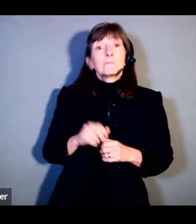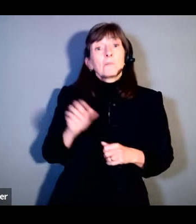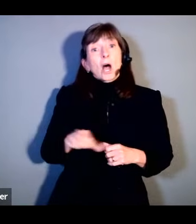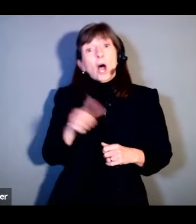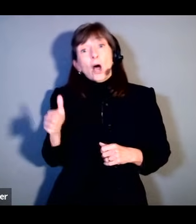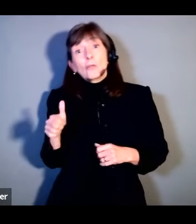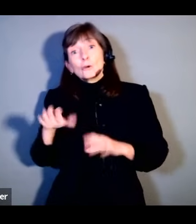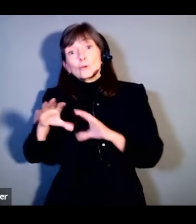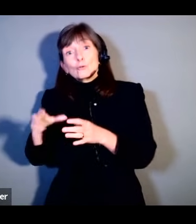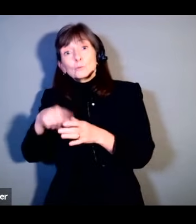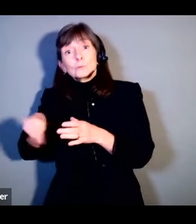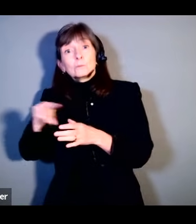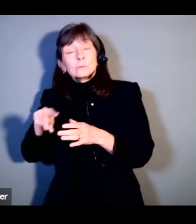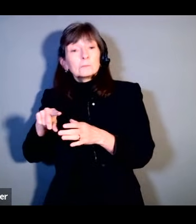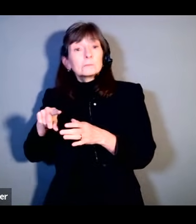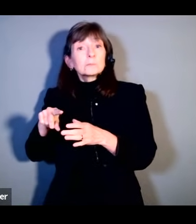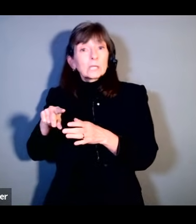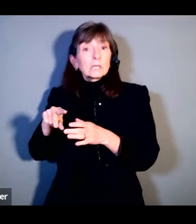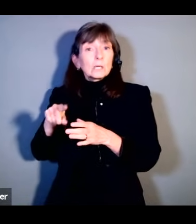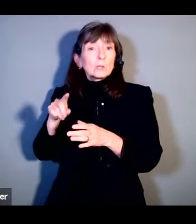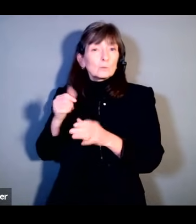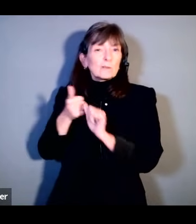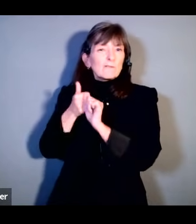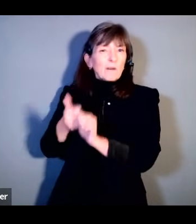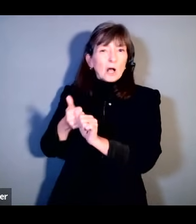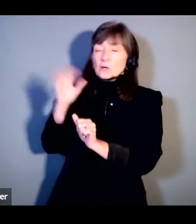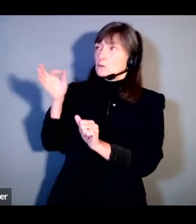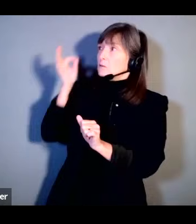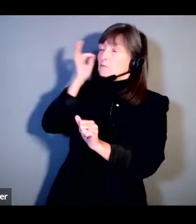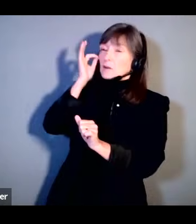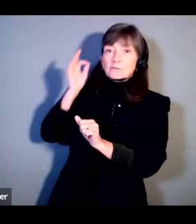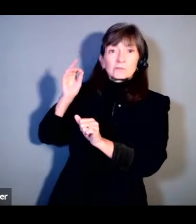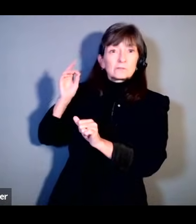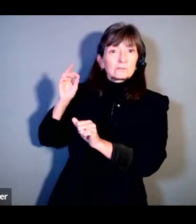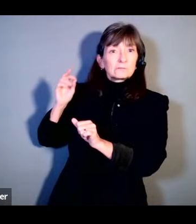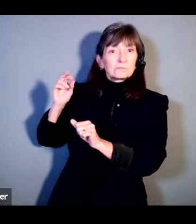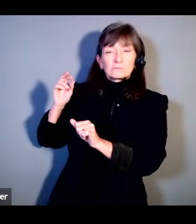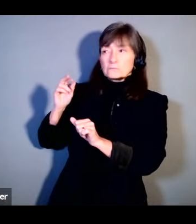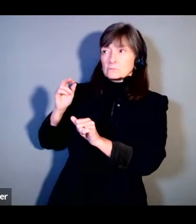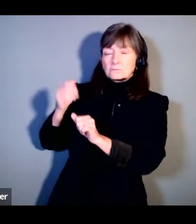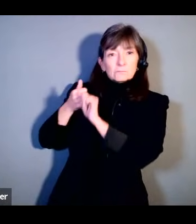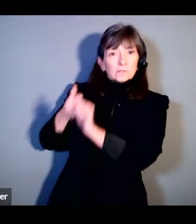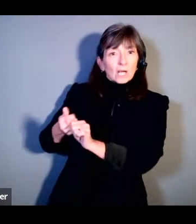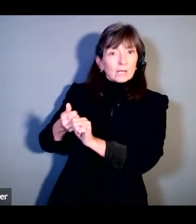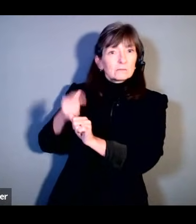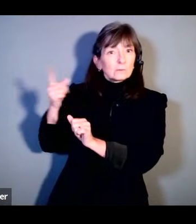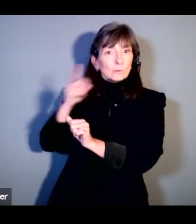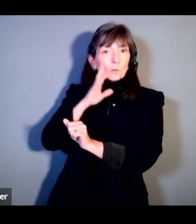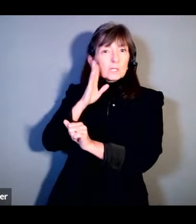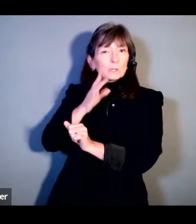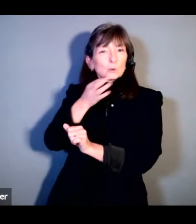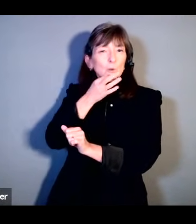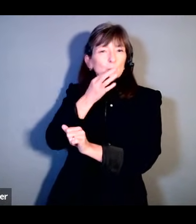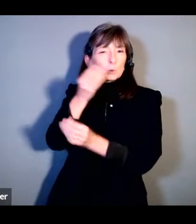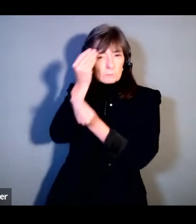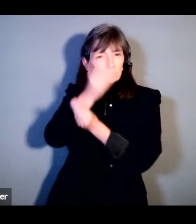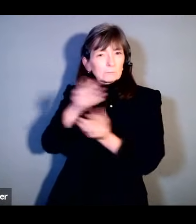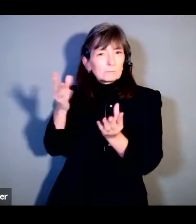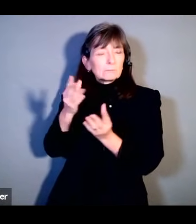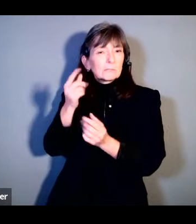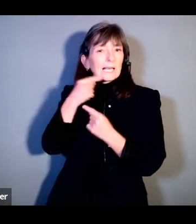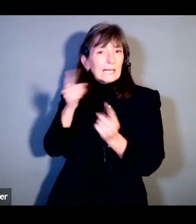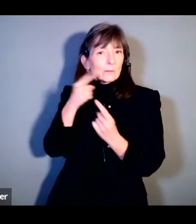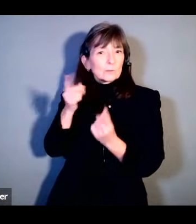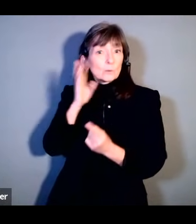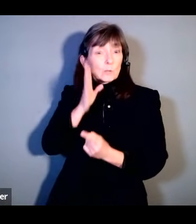booster doses in accordance with NACI's guidance, and we will announce those plans in the next few days. For anyone just joining us, we have one